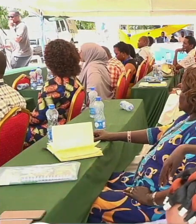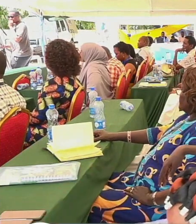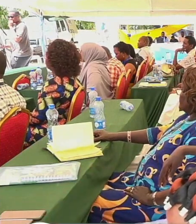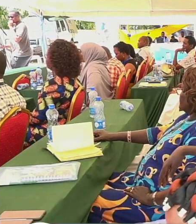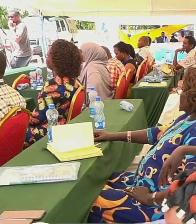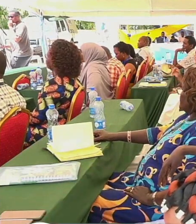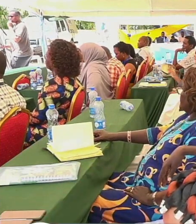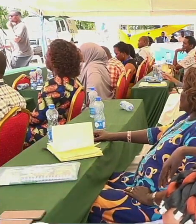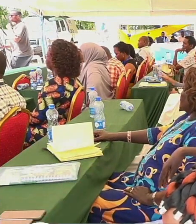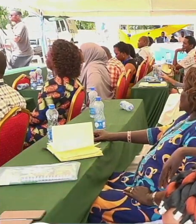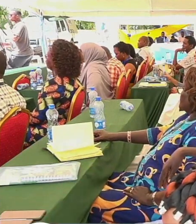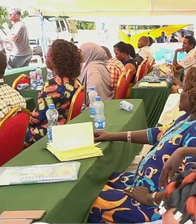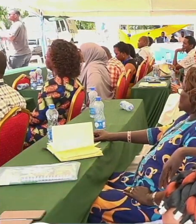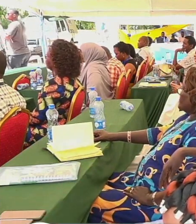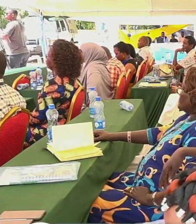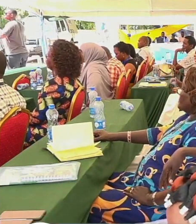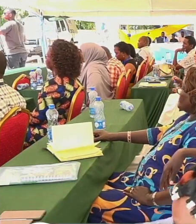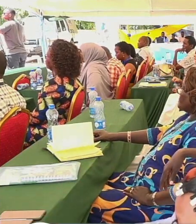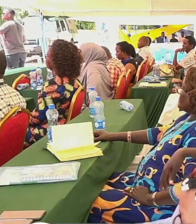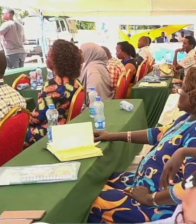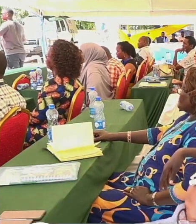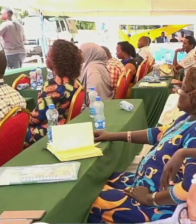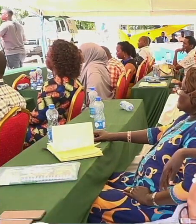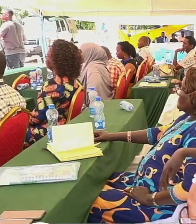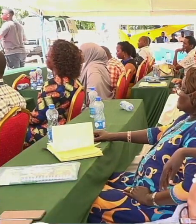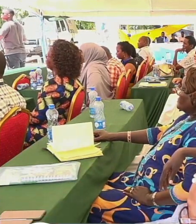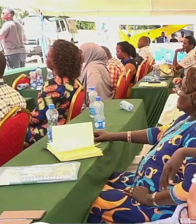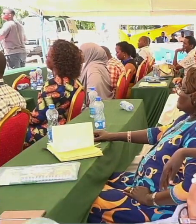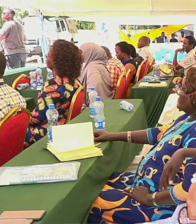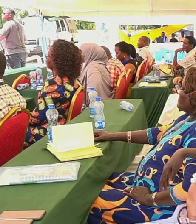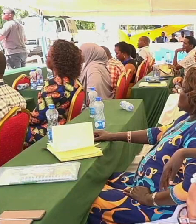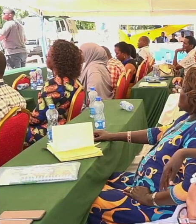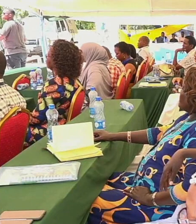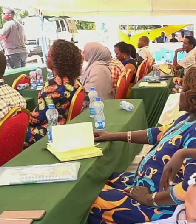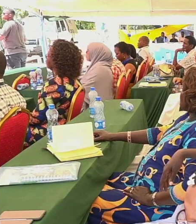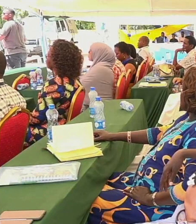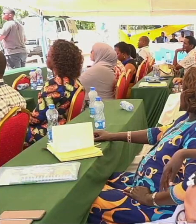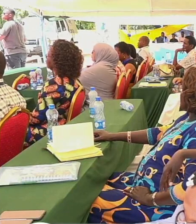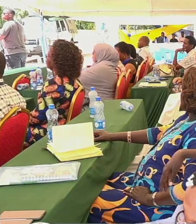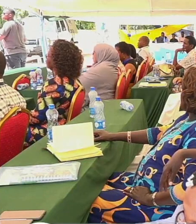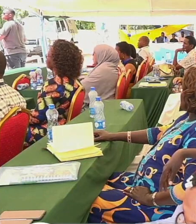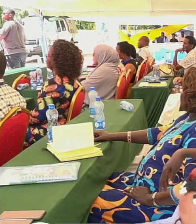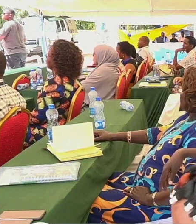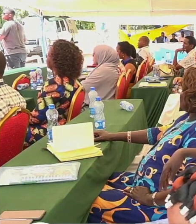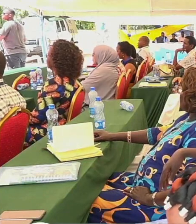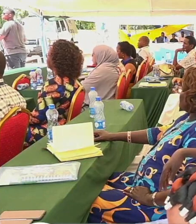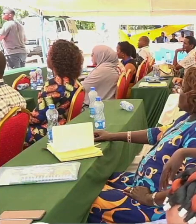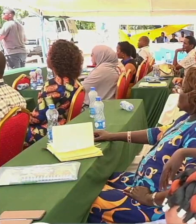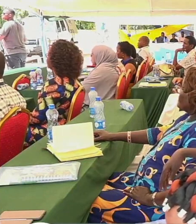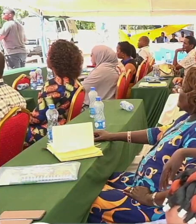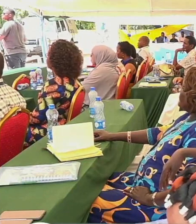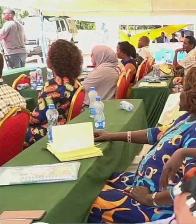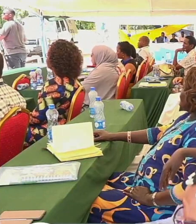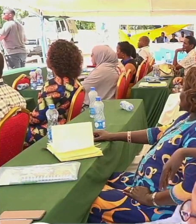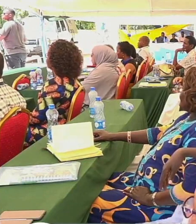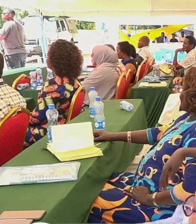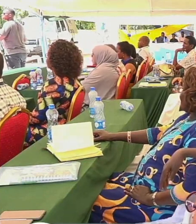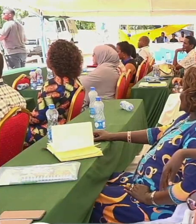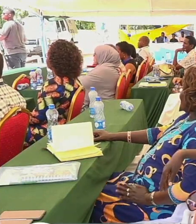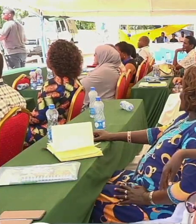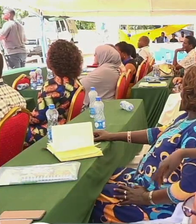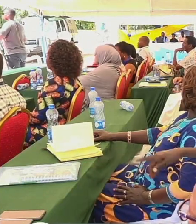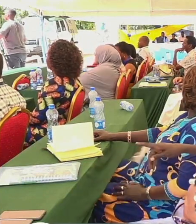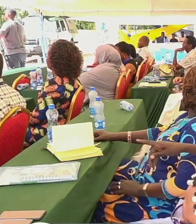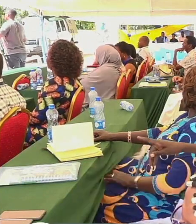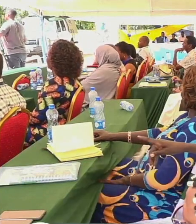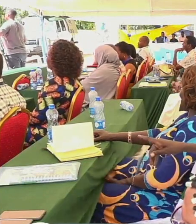together. Permit me at this point in time to say that to my left, I also noticed that the Siaya County flag is here. I think they just brought